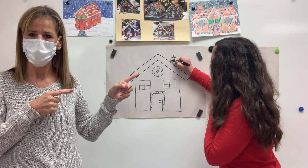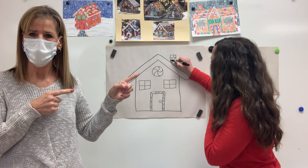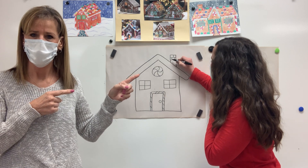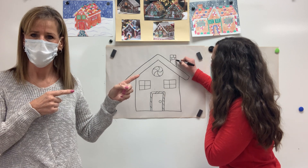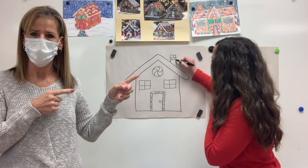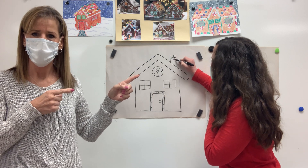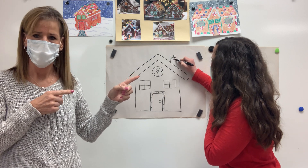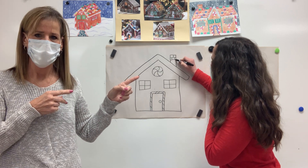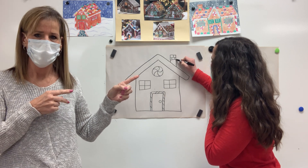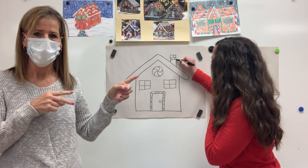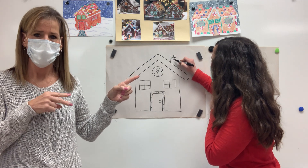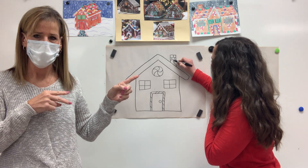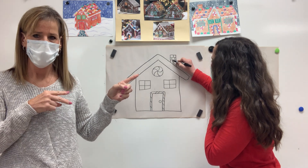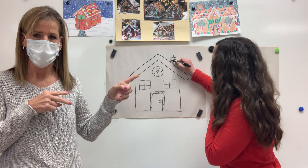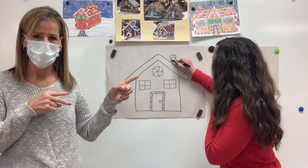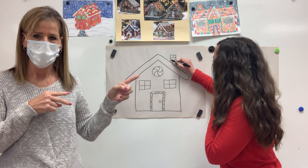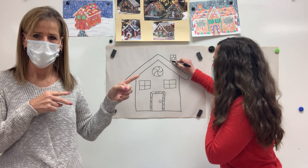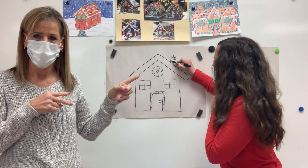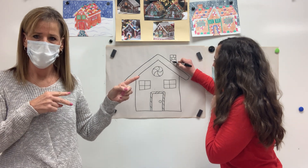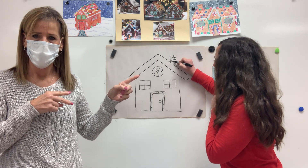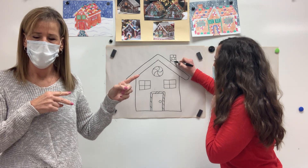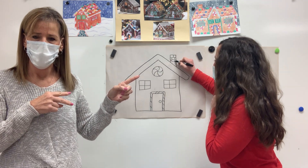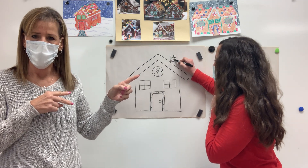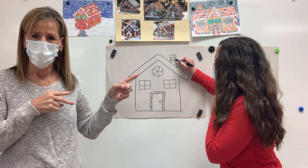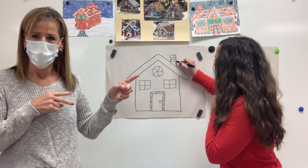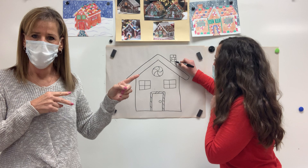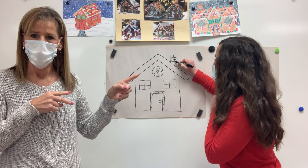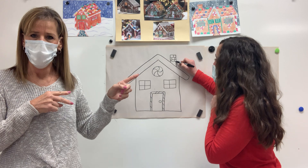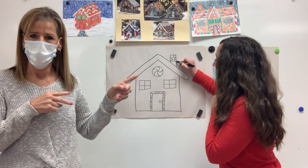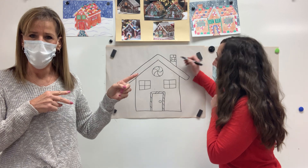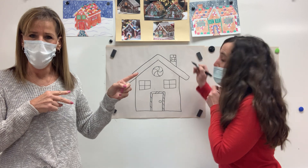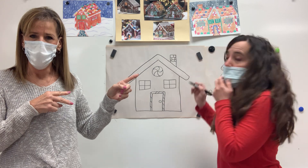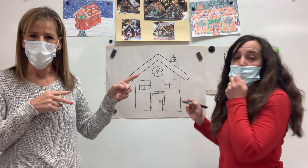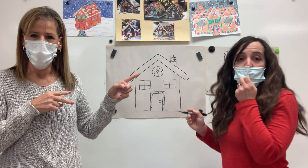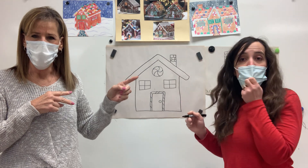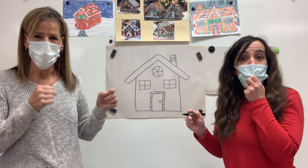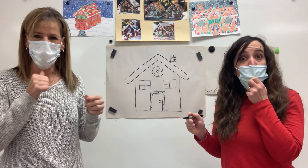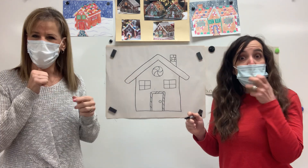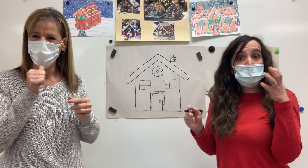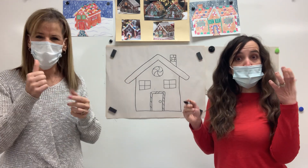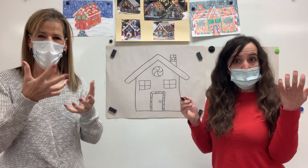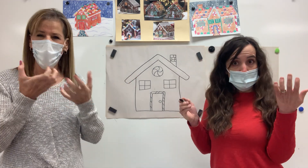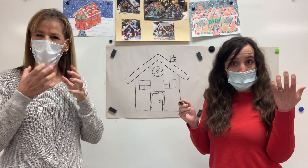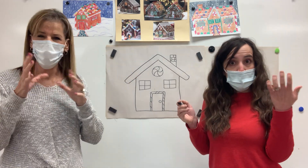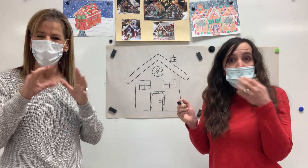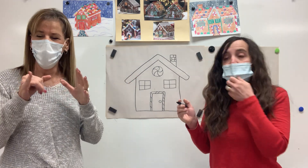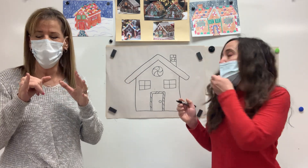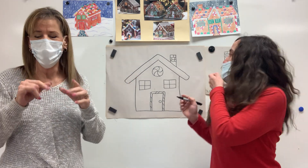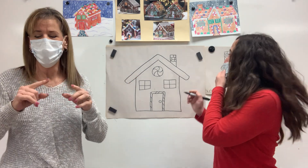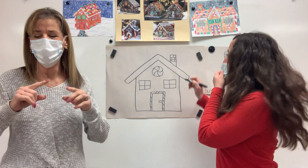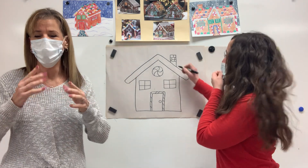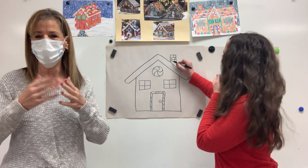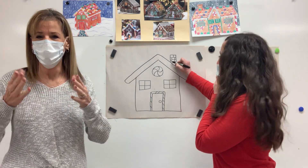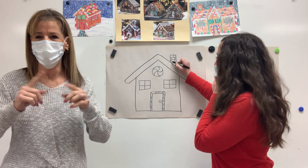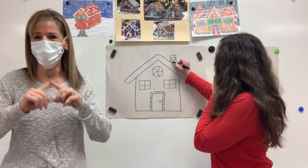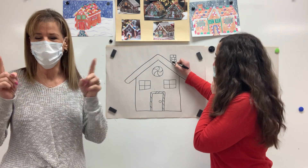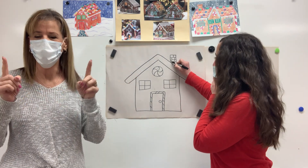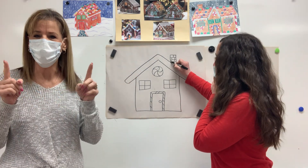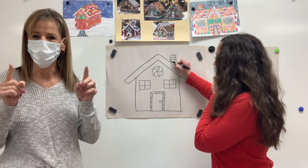together like a puzzle. But if you don't want to do that, if you want to do something else, you could definitely add any